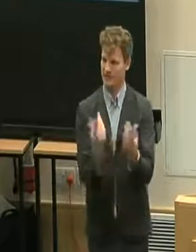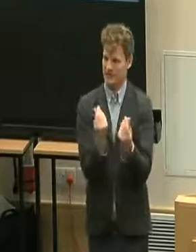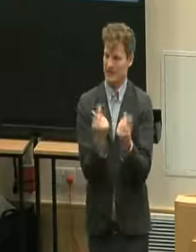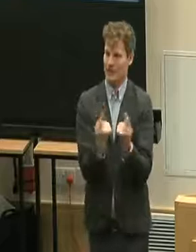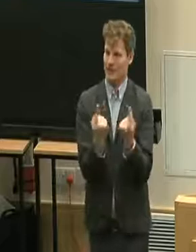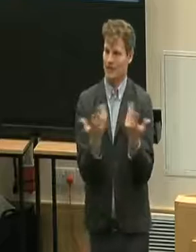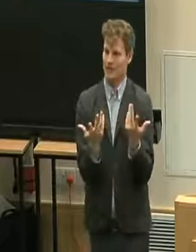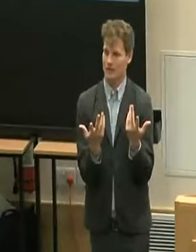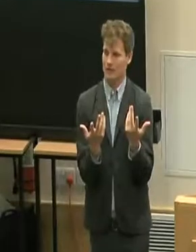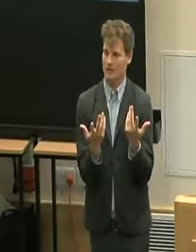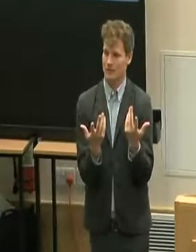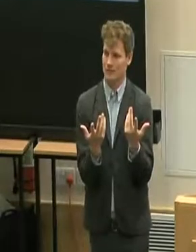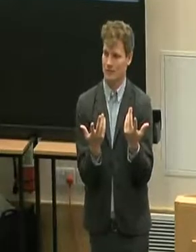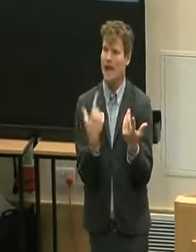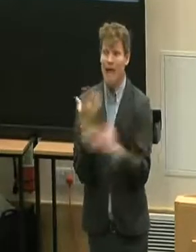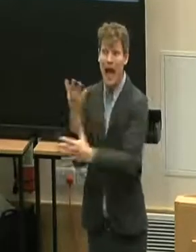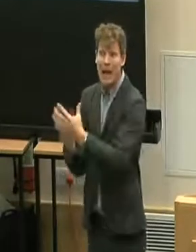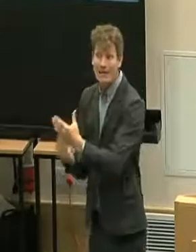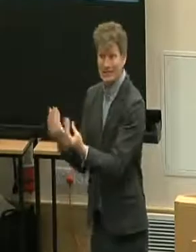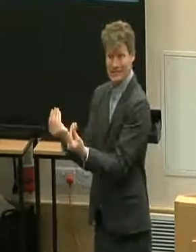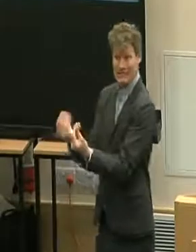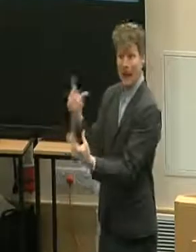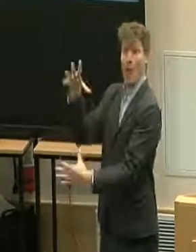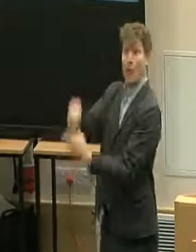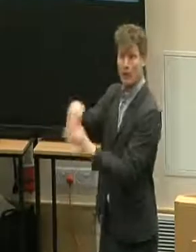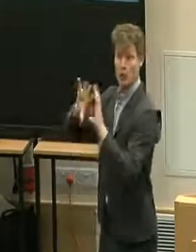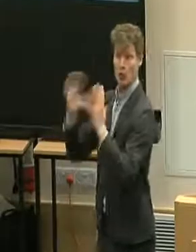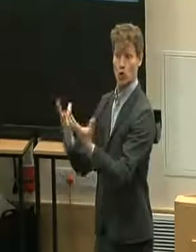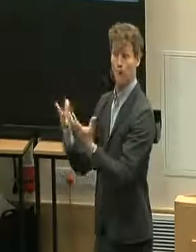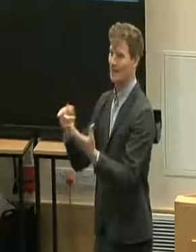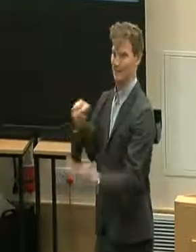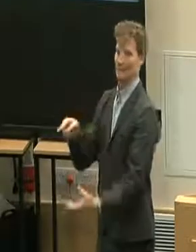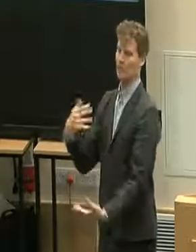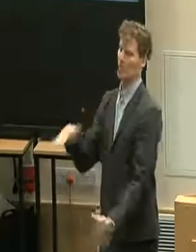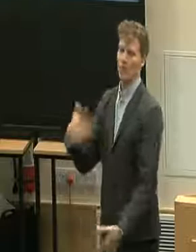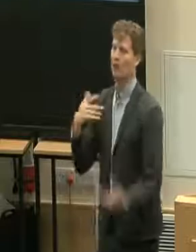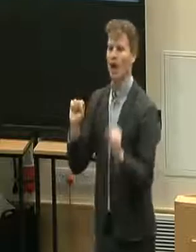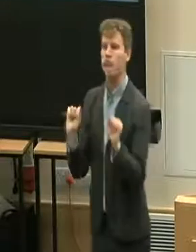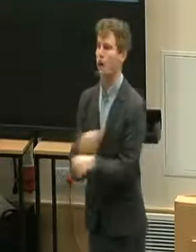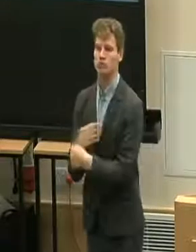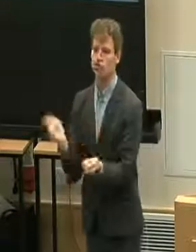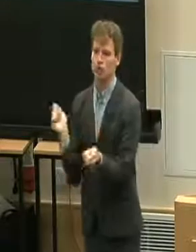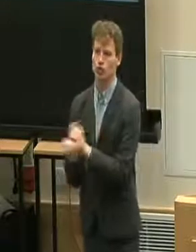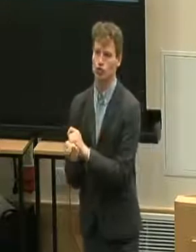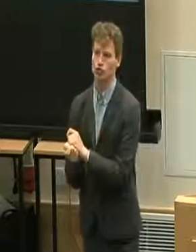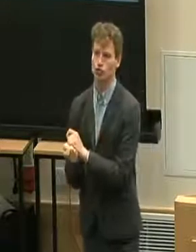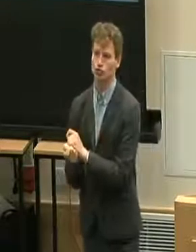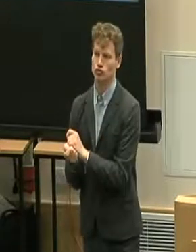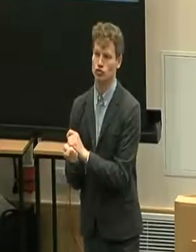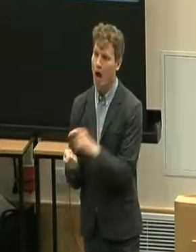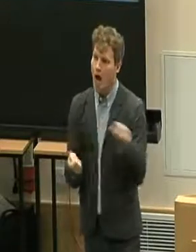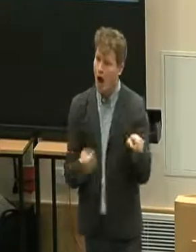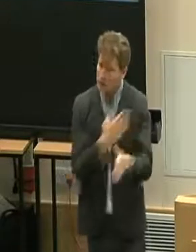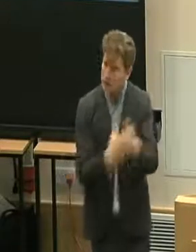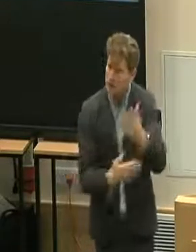that may be difficult to change, but are changeable. Disability, if you like, is allowed to